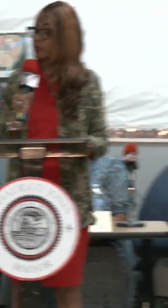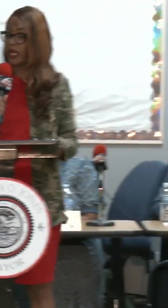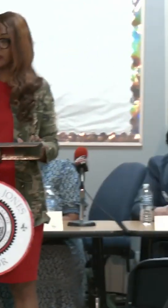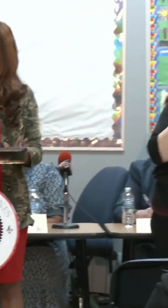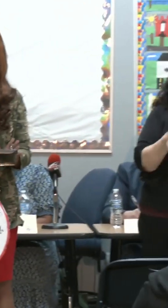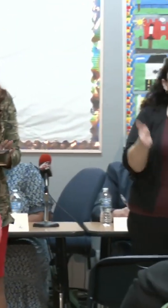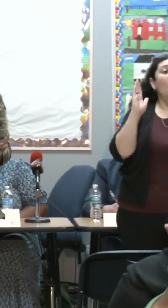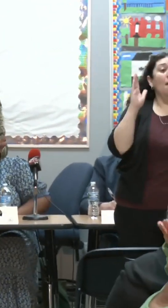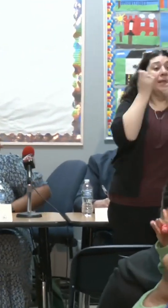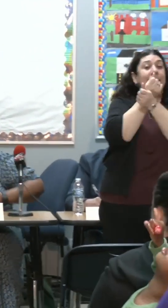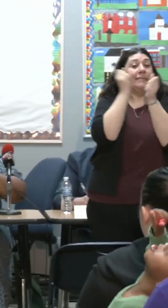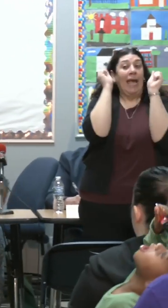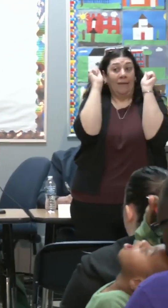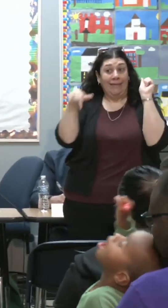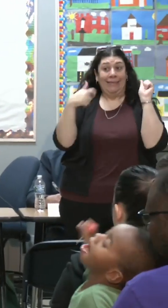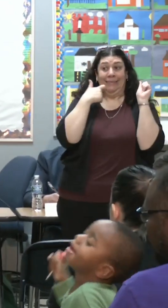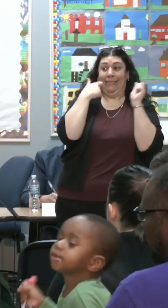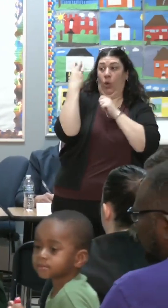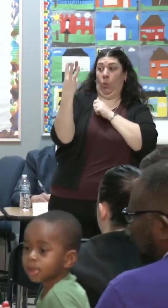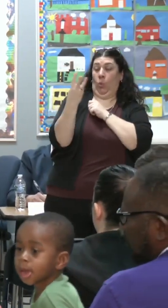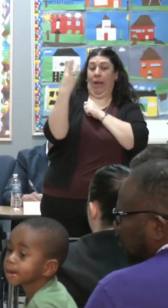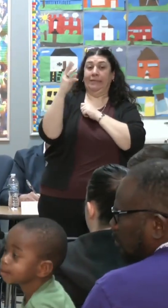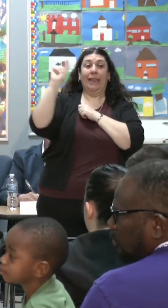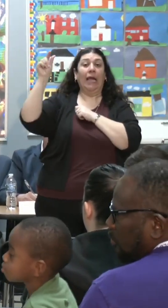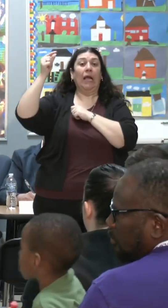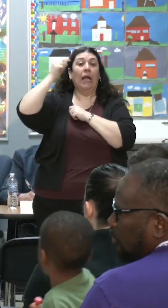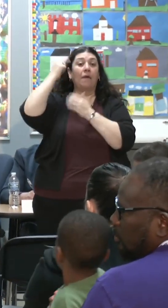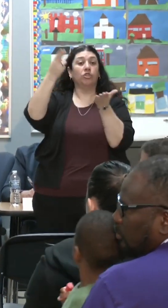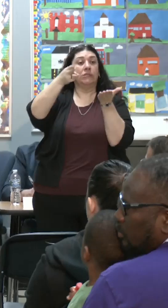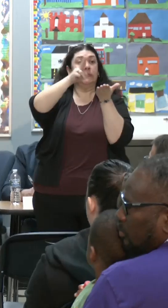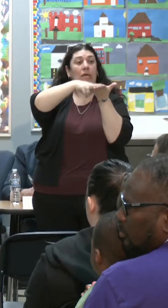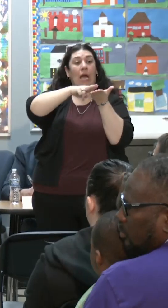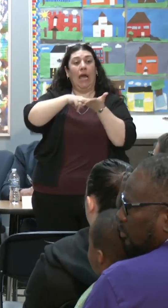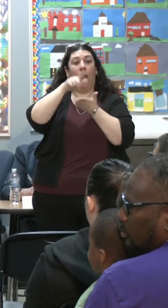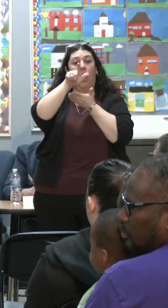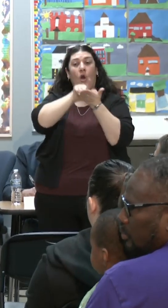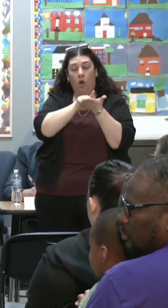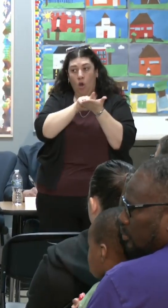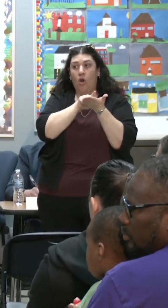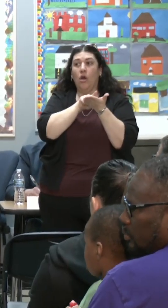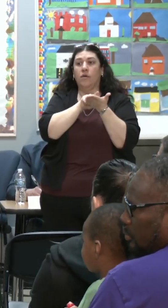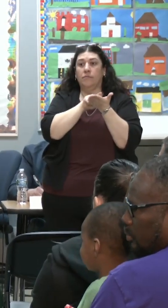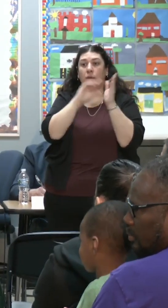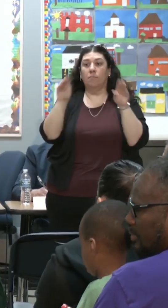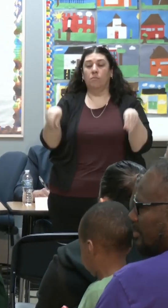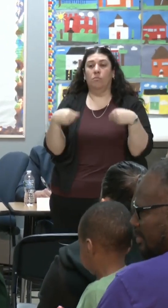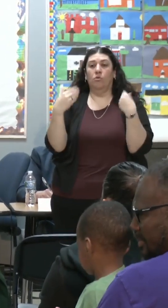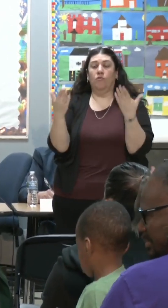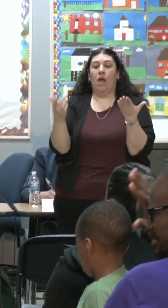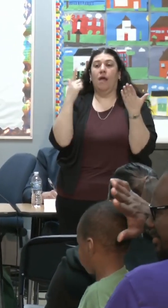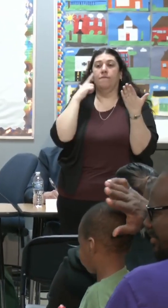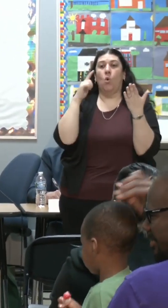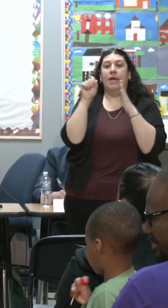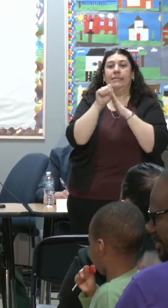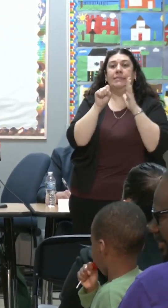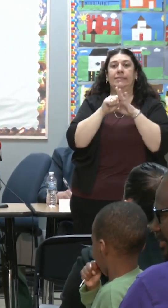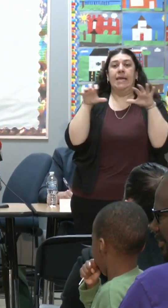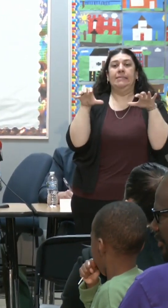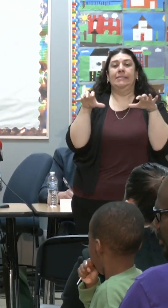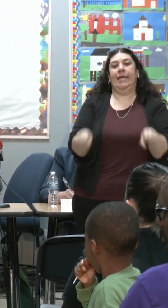This past Wednesday, of course, the governor signed the law that provides for a state takeover of